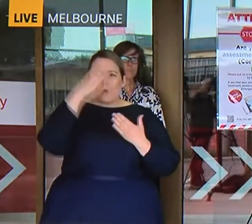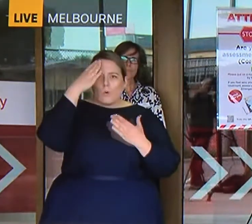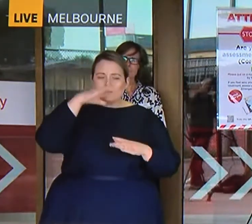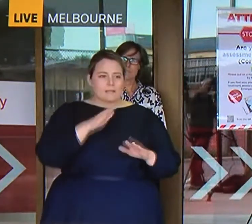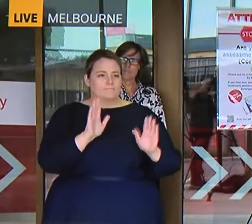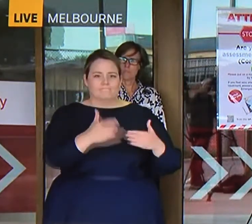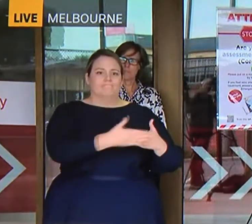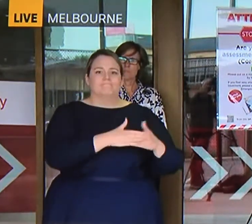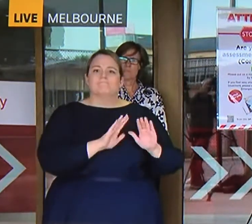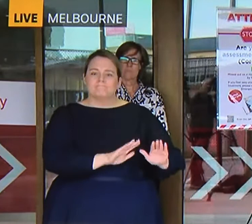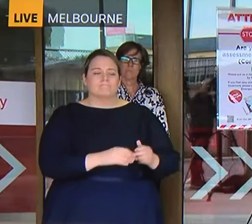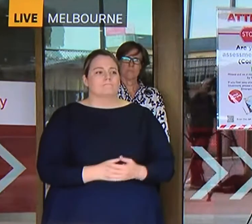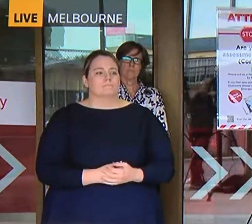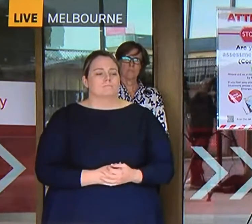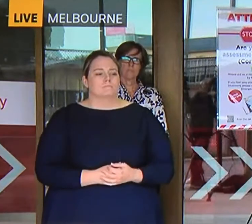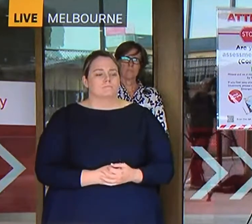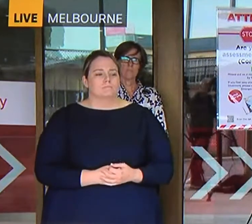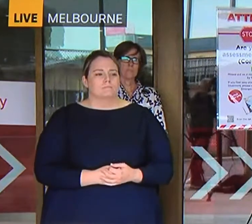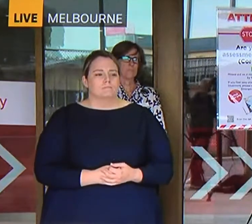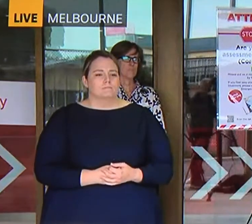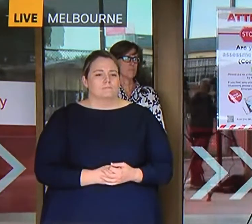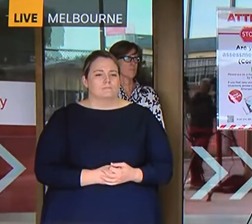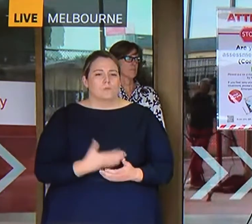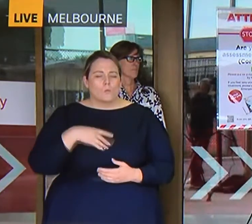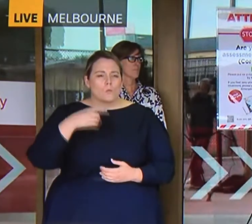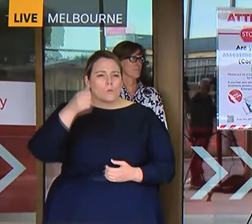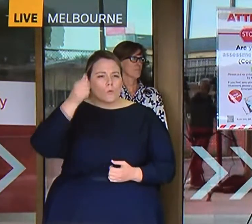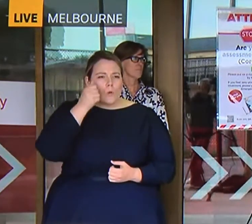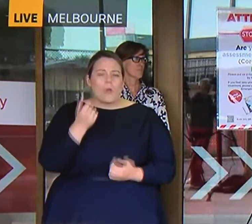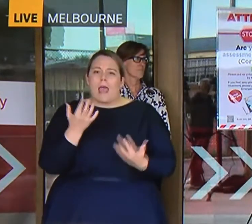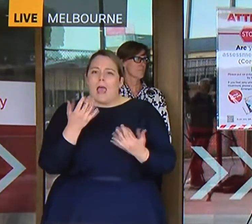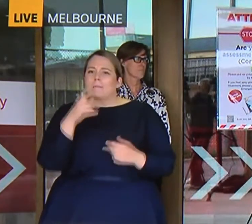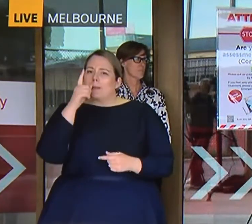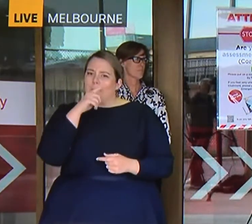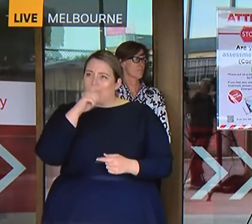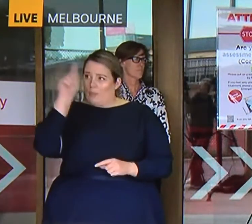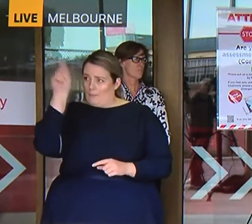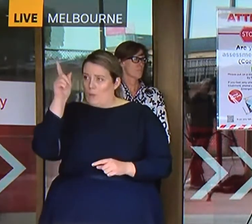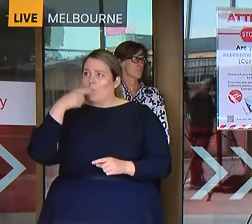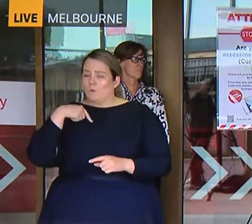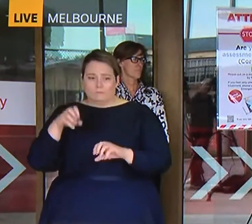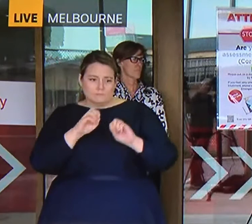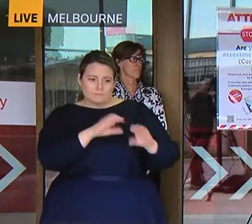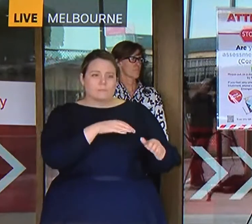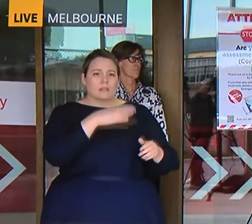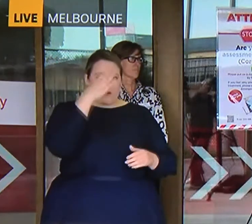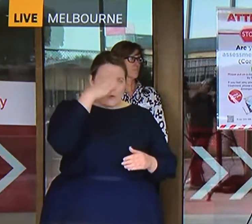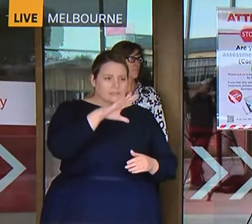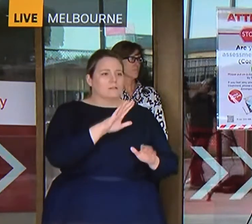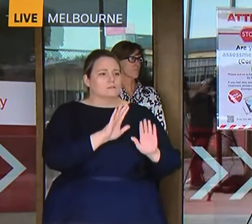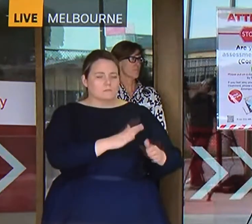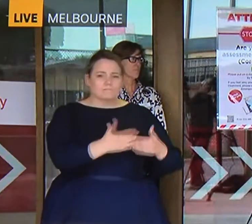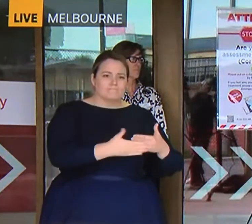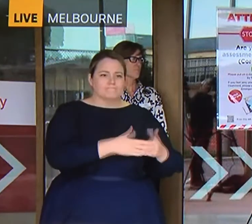wondering of those cases, how many people have been put into hotels so far since that's been introduced? And of